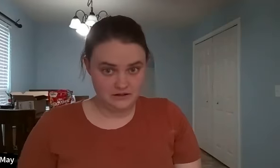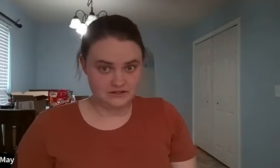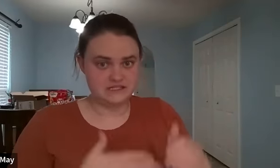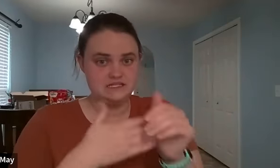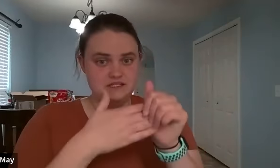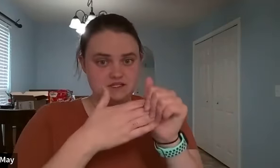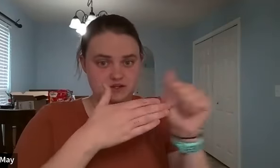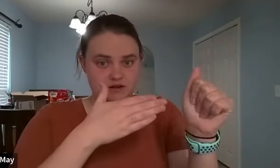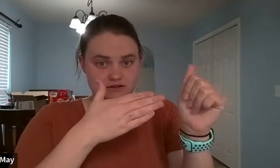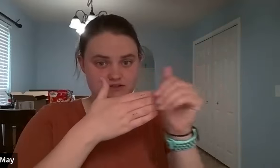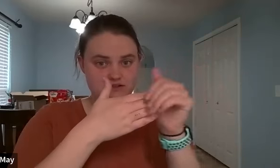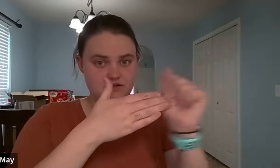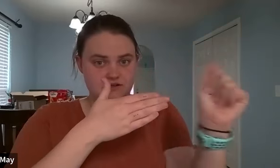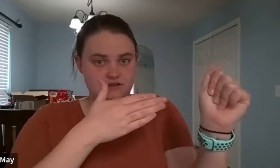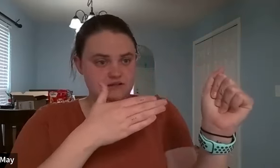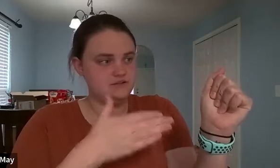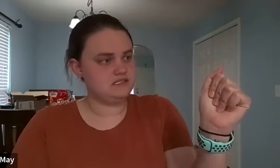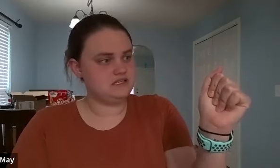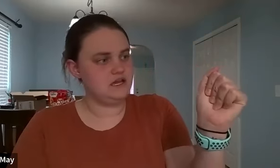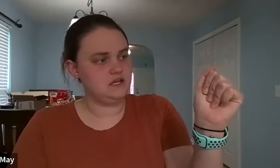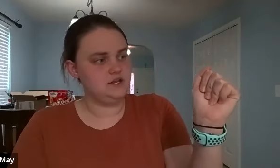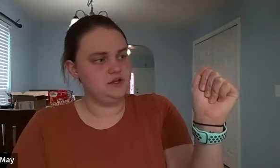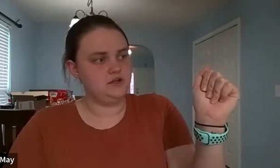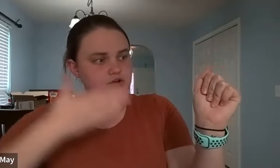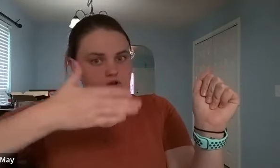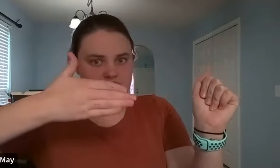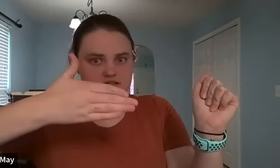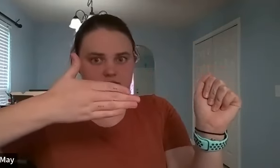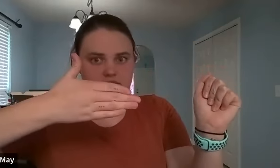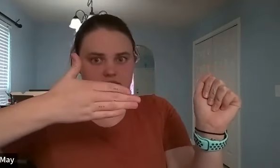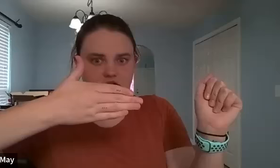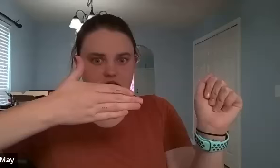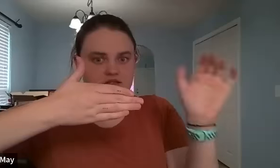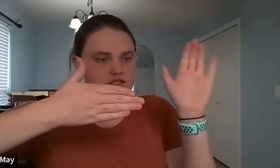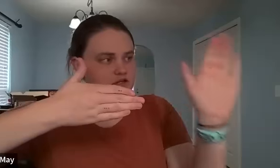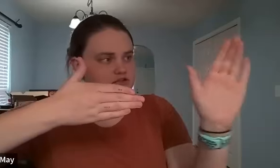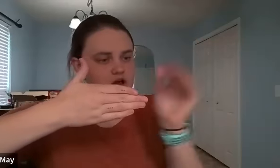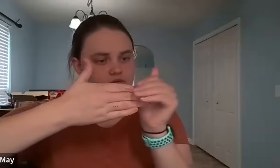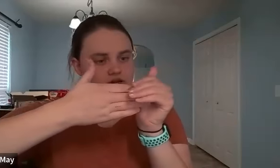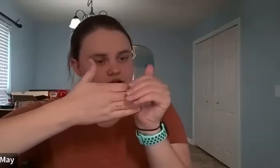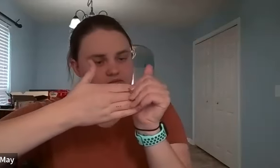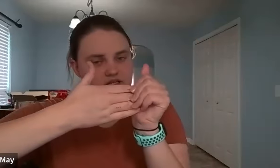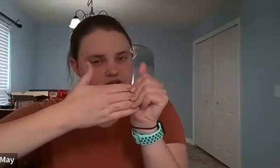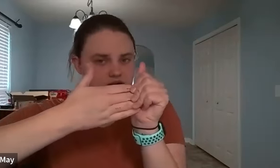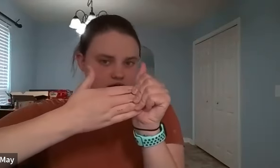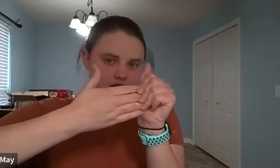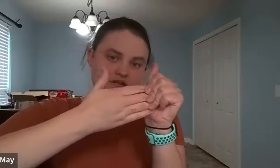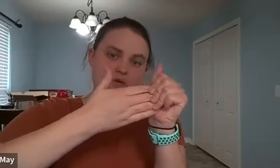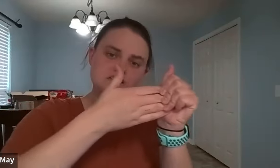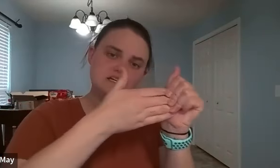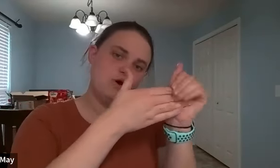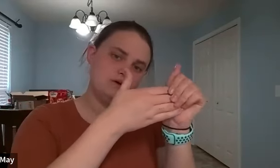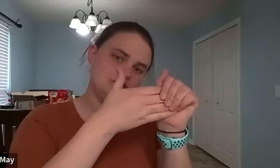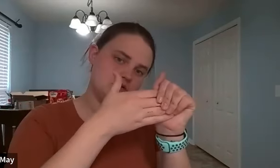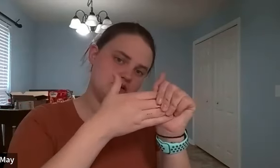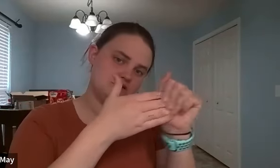Dollars is dollars. So it's like your non-dominant is across and your dominant comes in, kind of cups, almost like it's holding dollar bills and